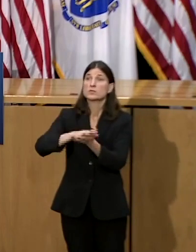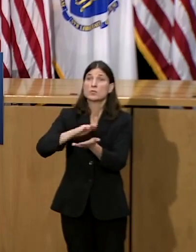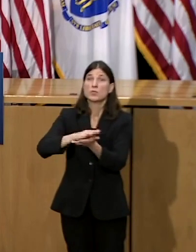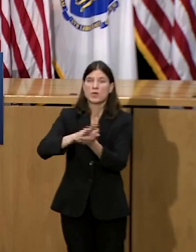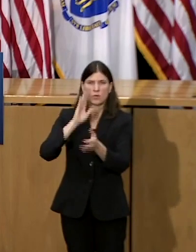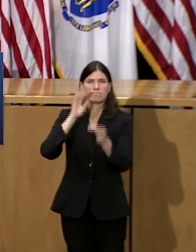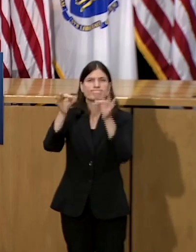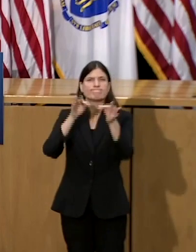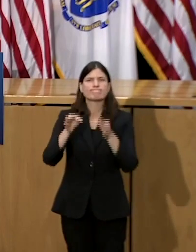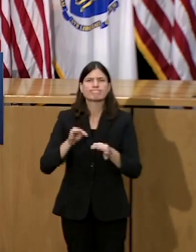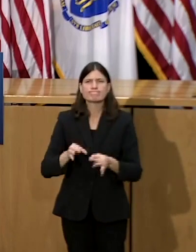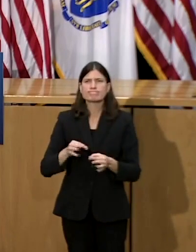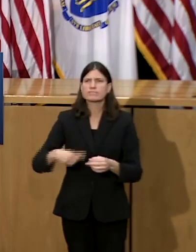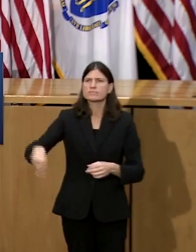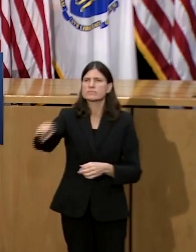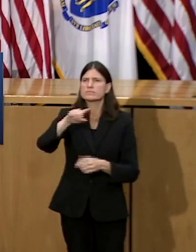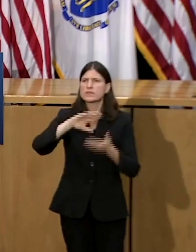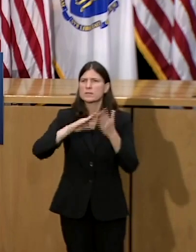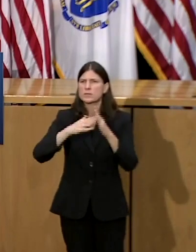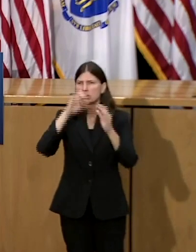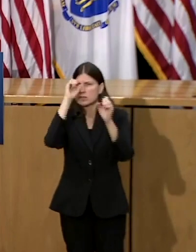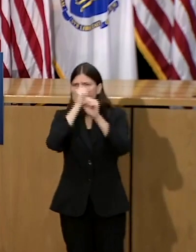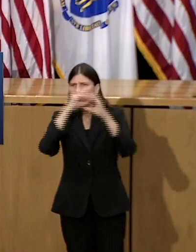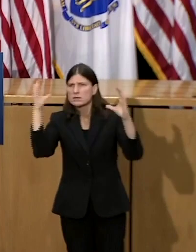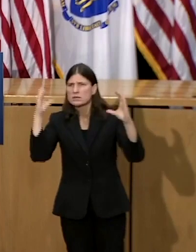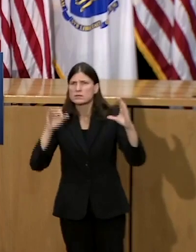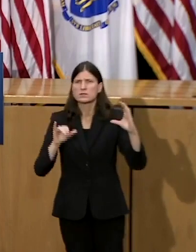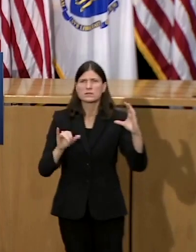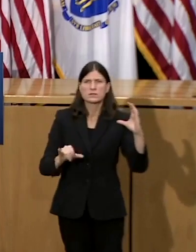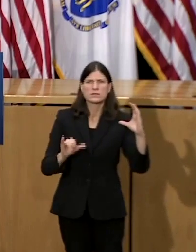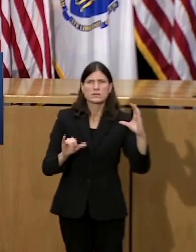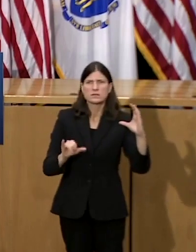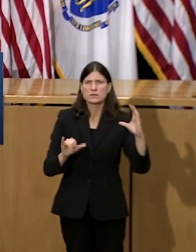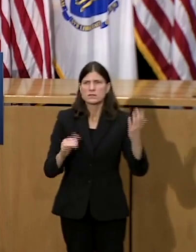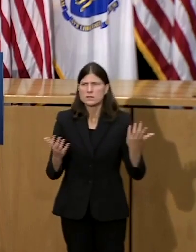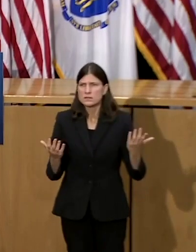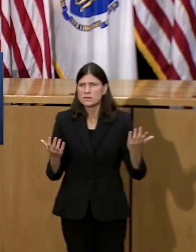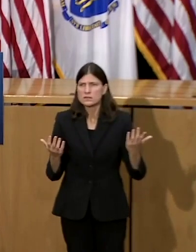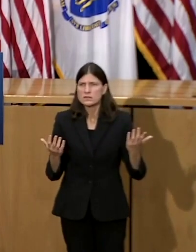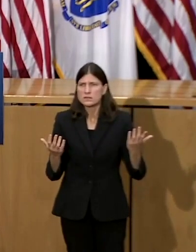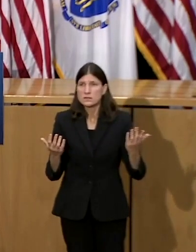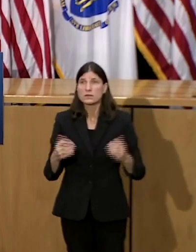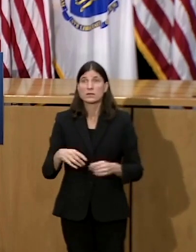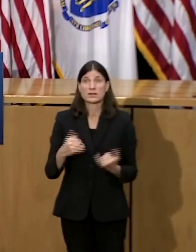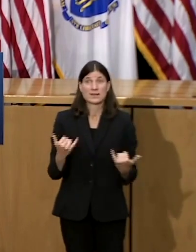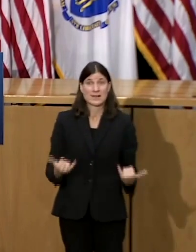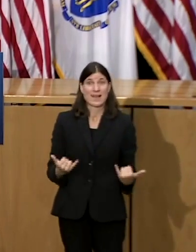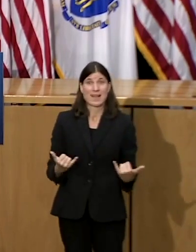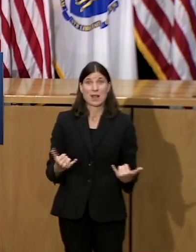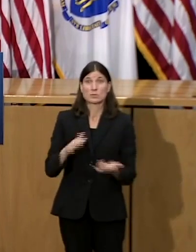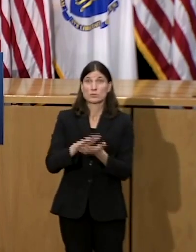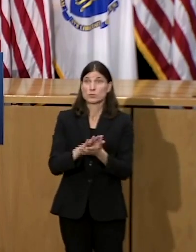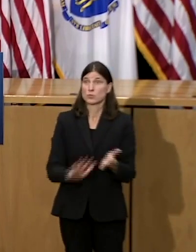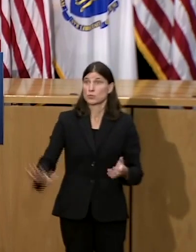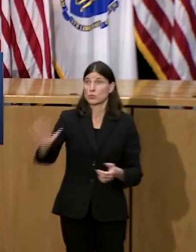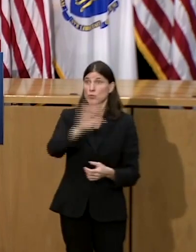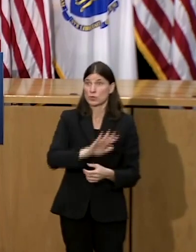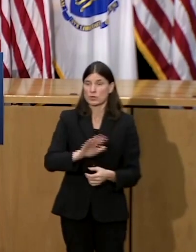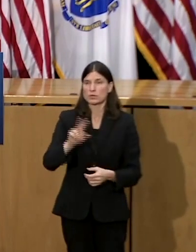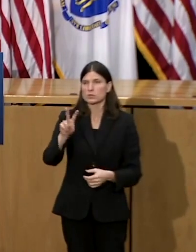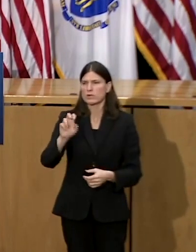252 confirmed positive cases of COVID among students and staff. That's out of 450,000